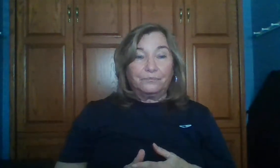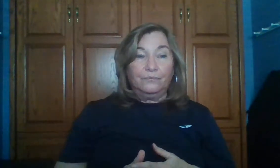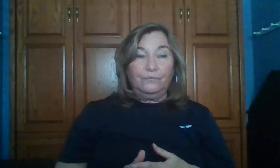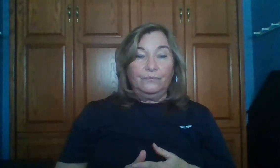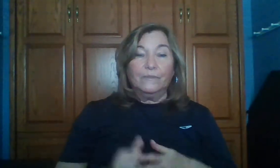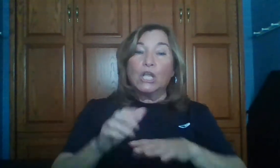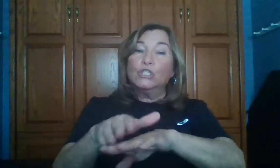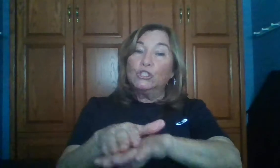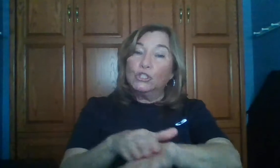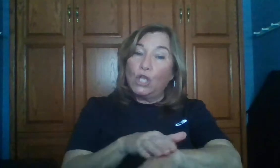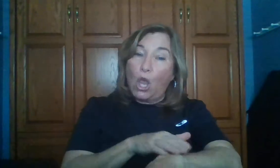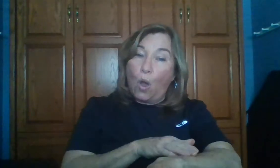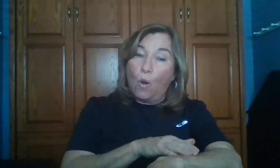Slow, slower,